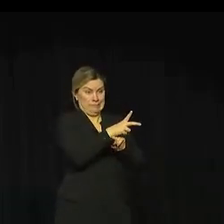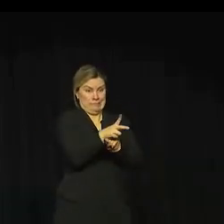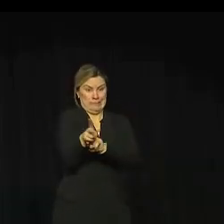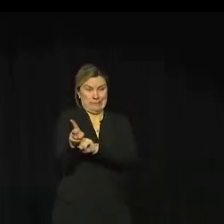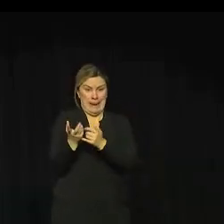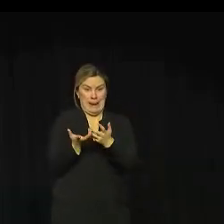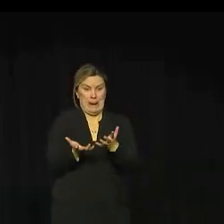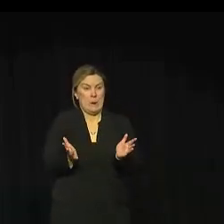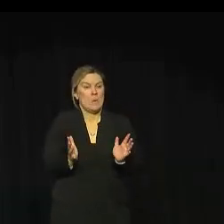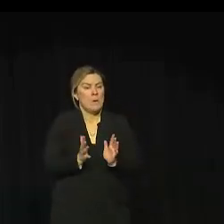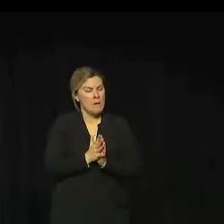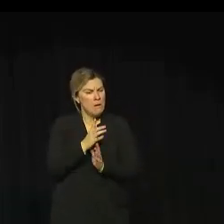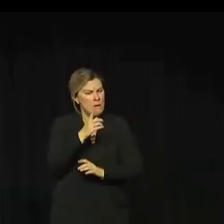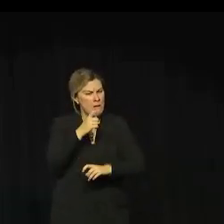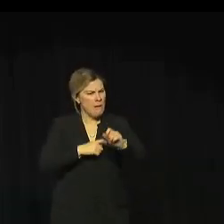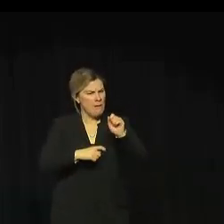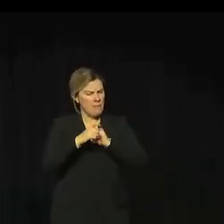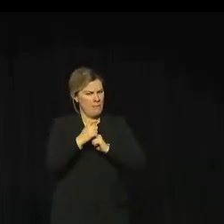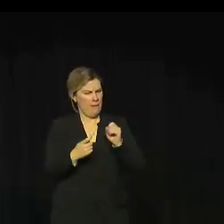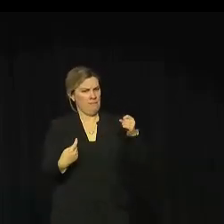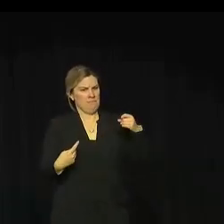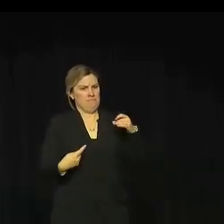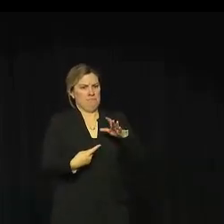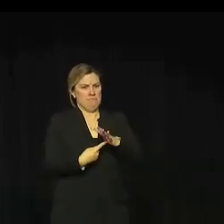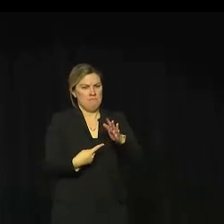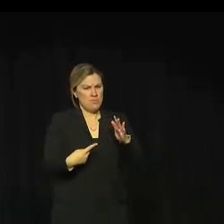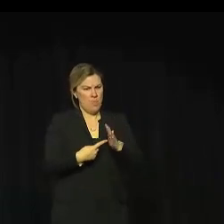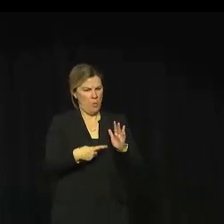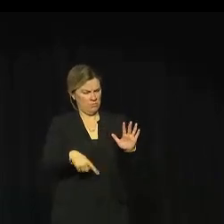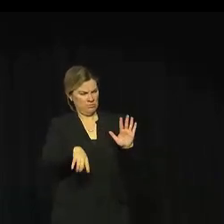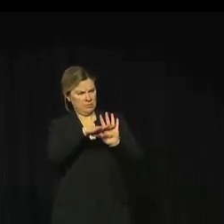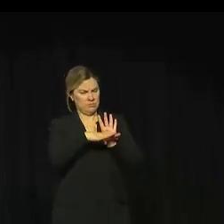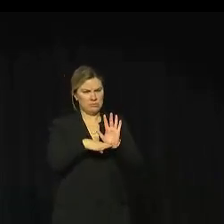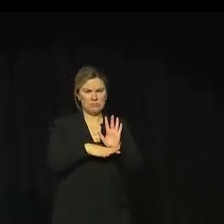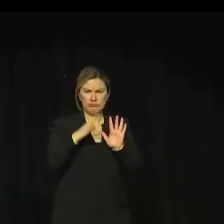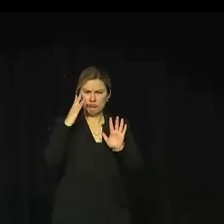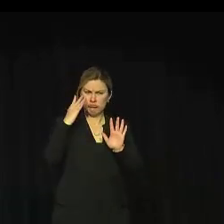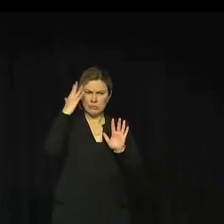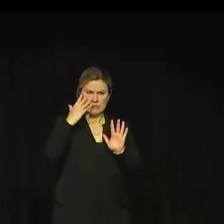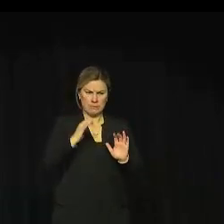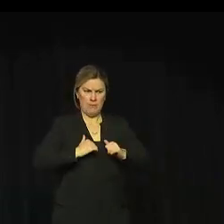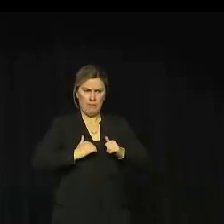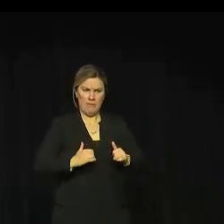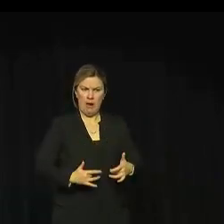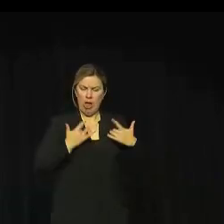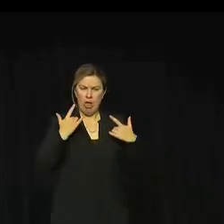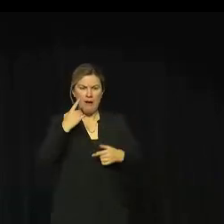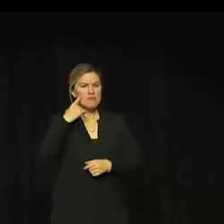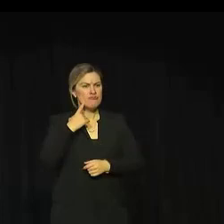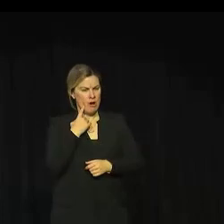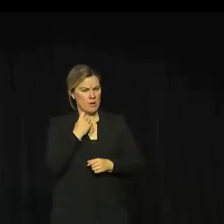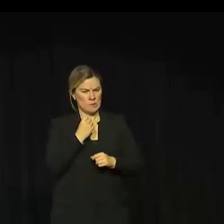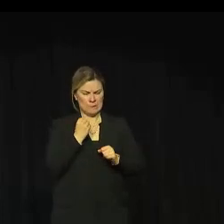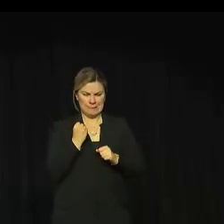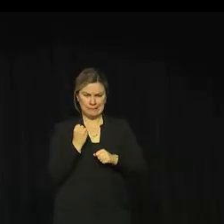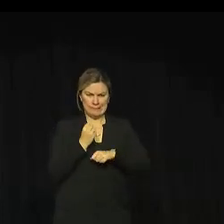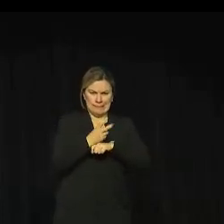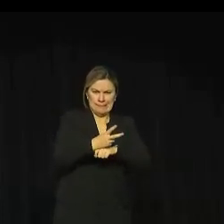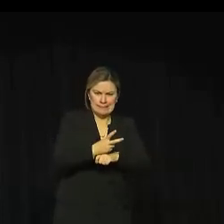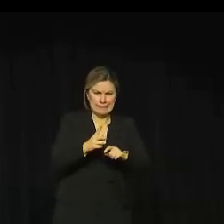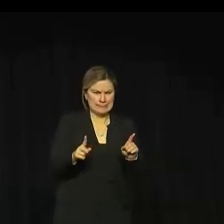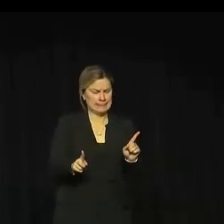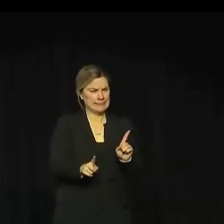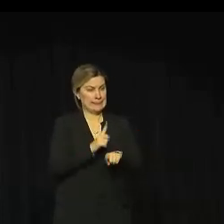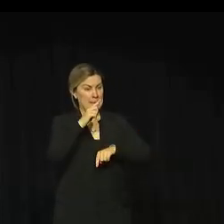that became a very important principle in my life, to try to overcome it whilst at the